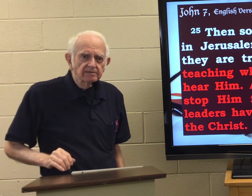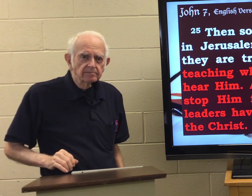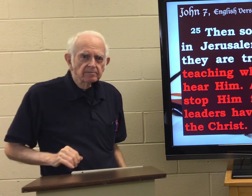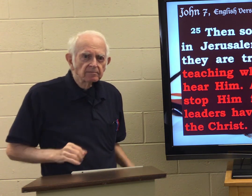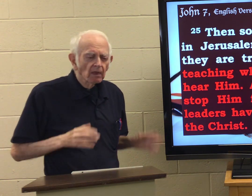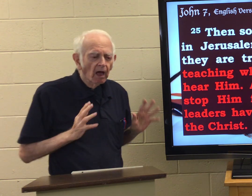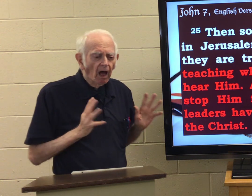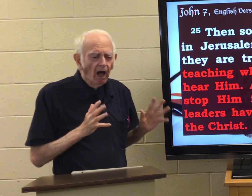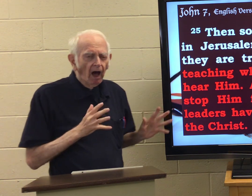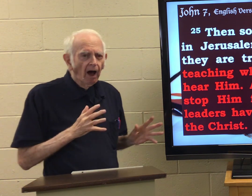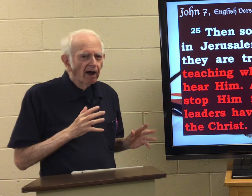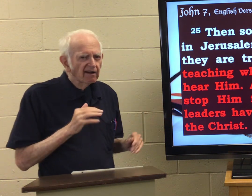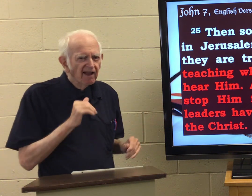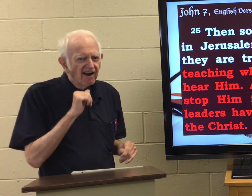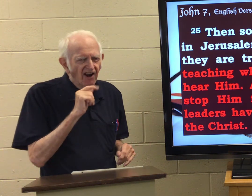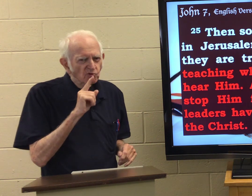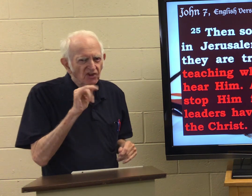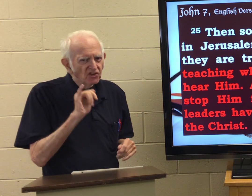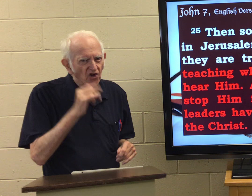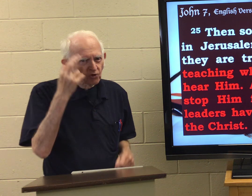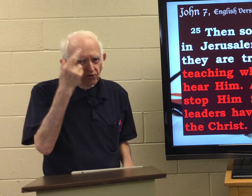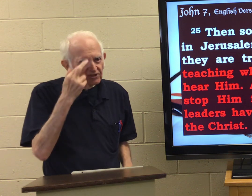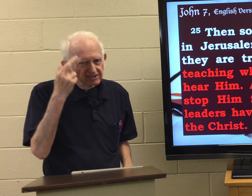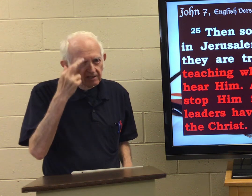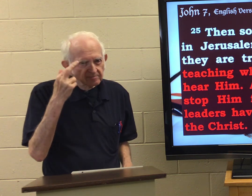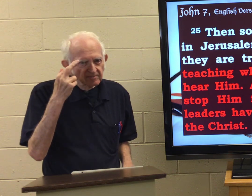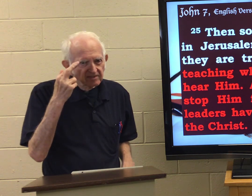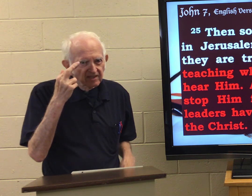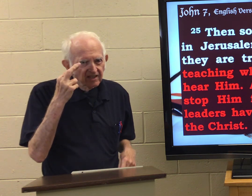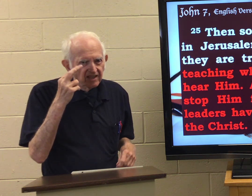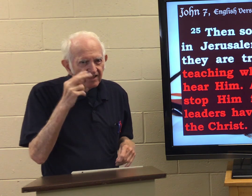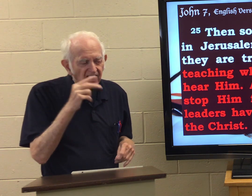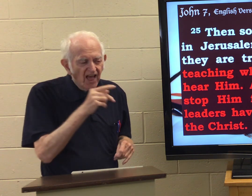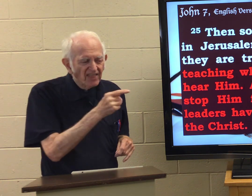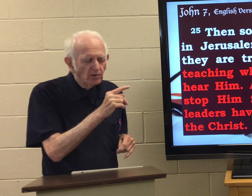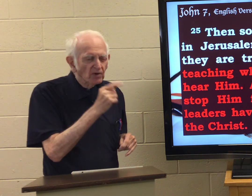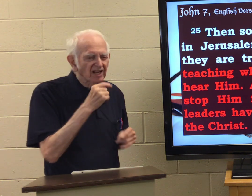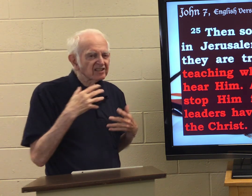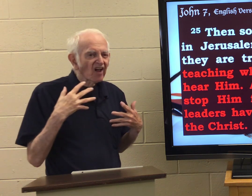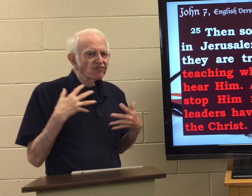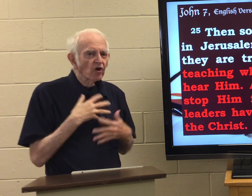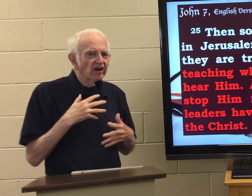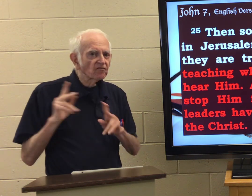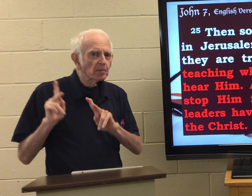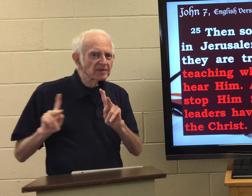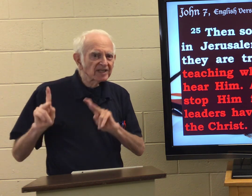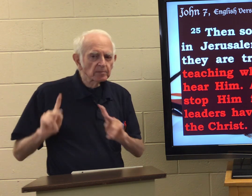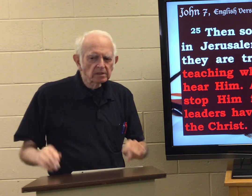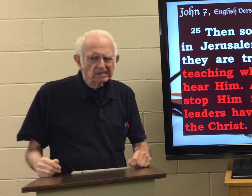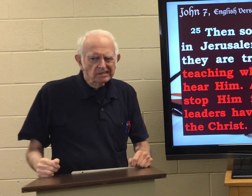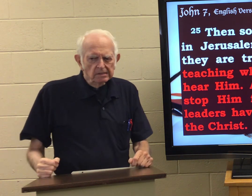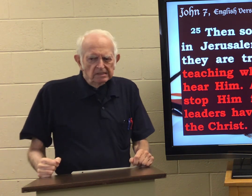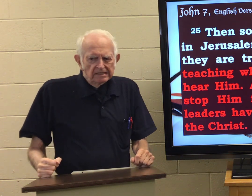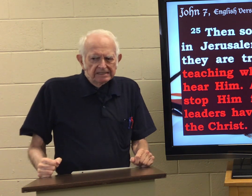Christ. Leave him alone. They didn't know that wasn't the reason. They were afraid of the people.